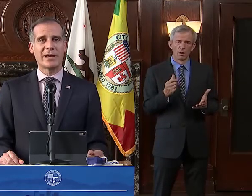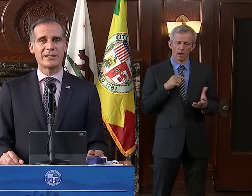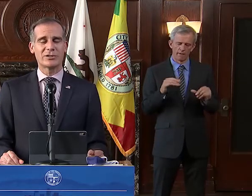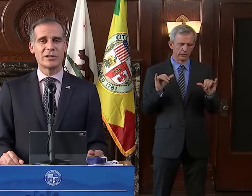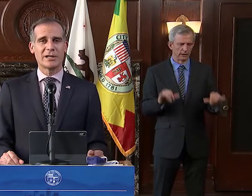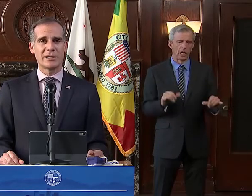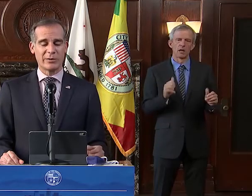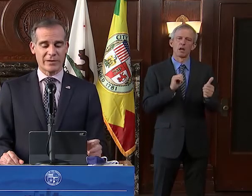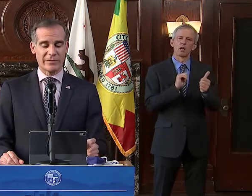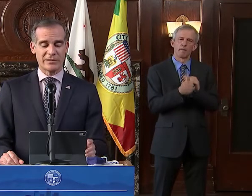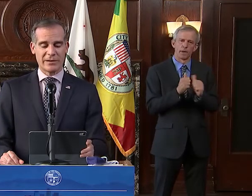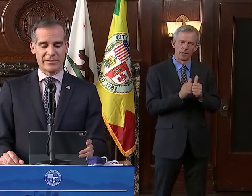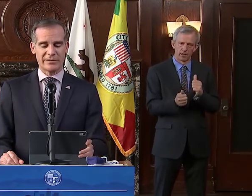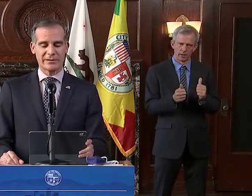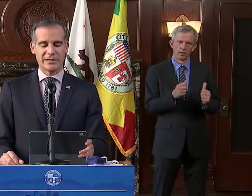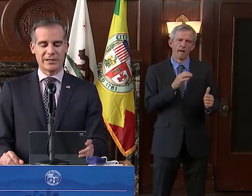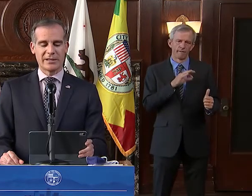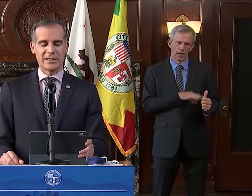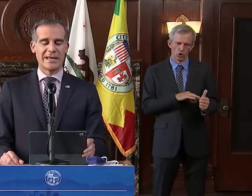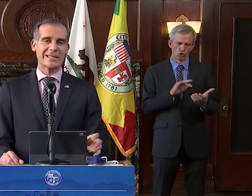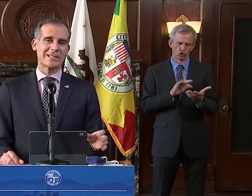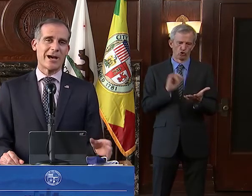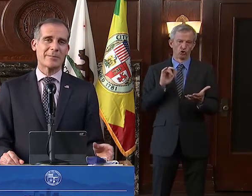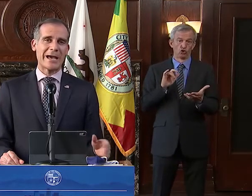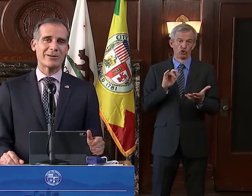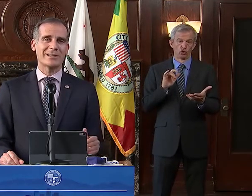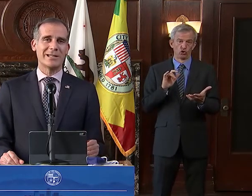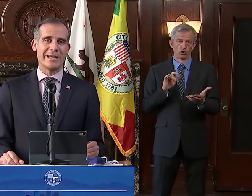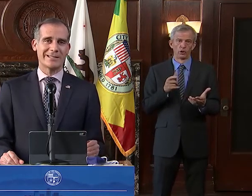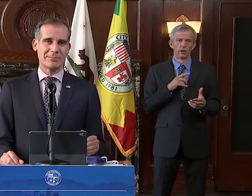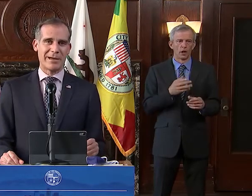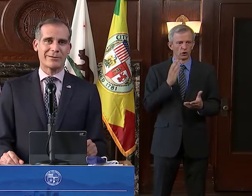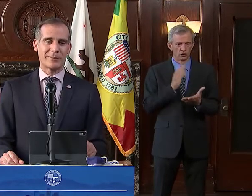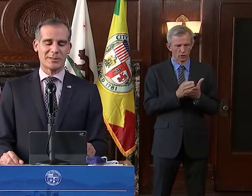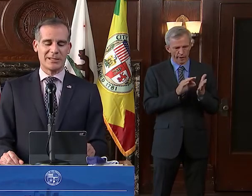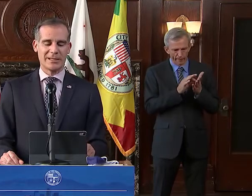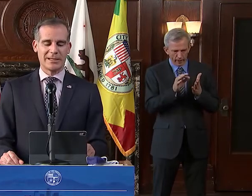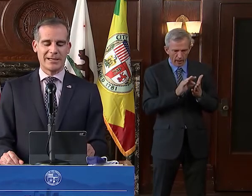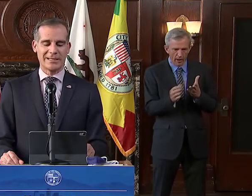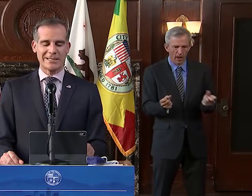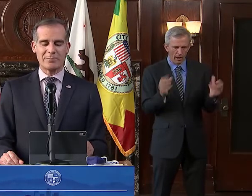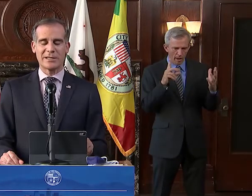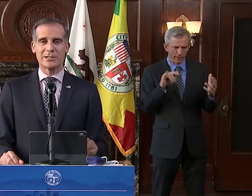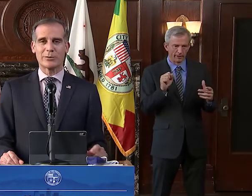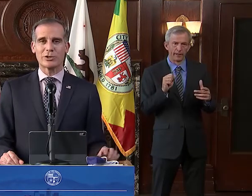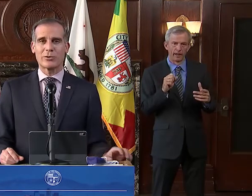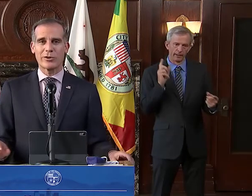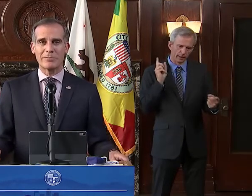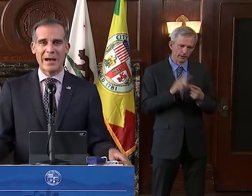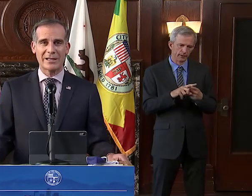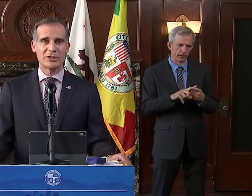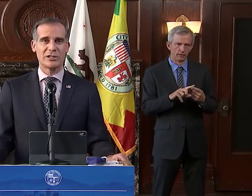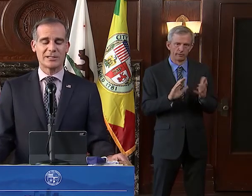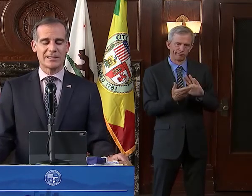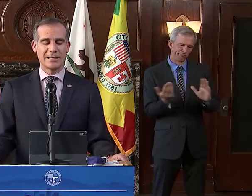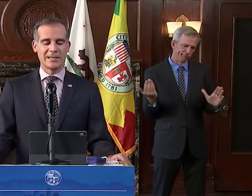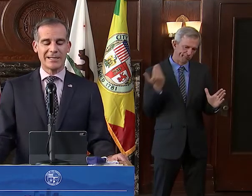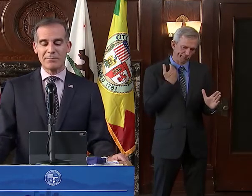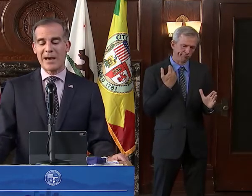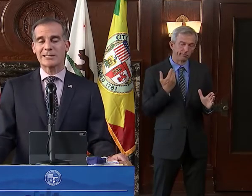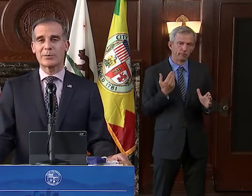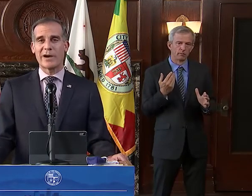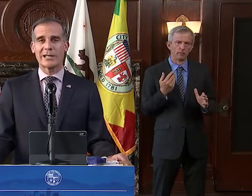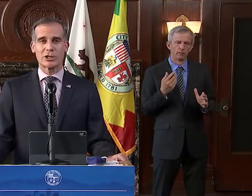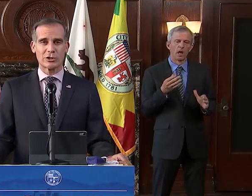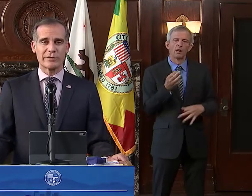competitive advantage that we've given to others, that they can stop counting the days to bankruptcy and instead begin to restore their balance sheets and